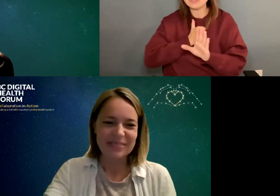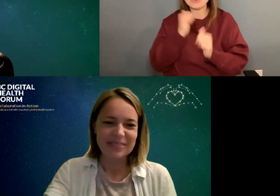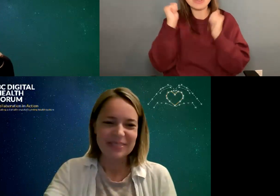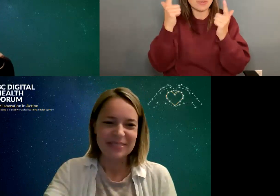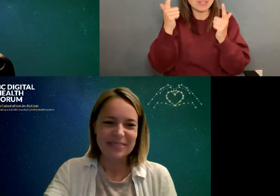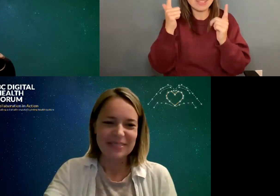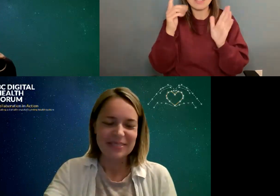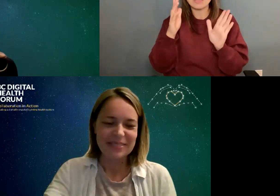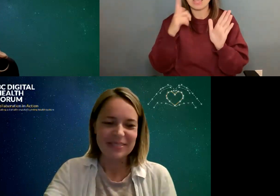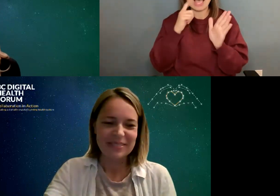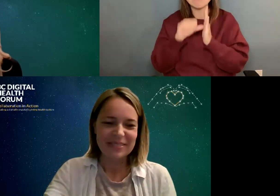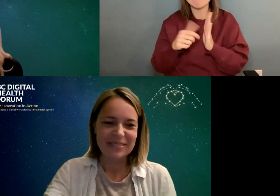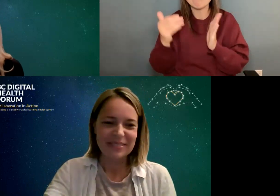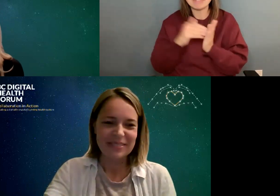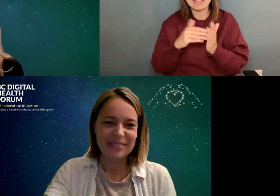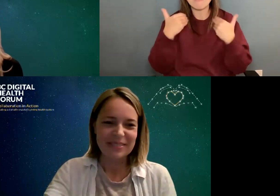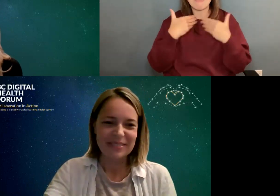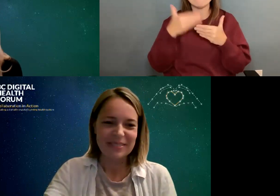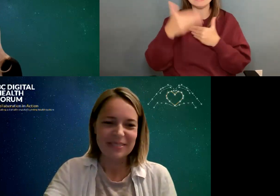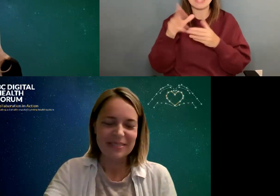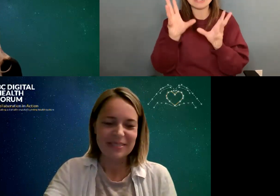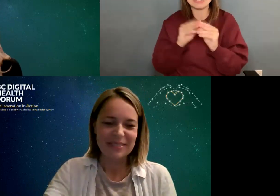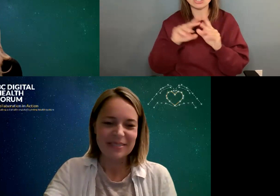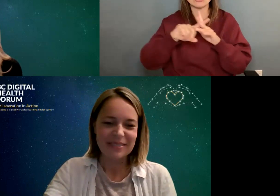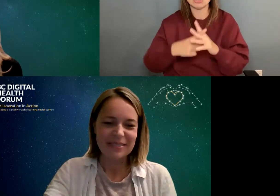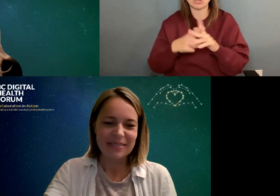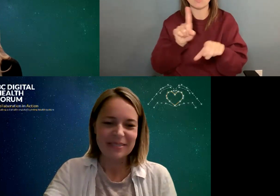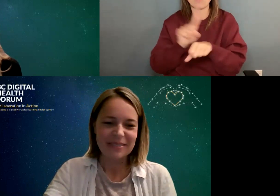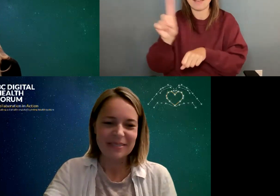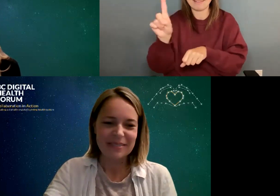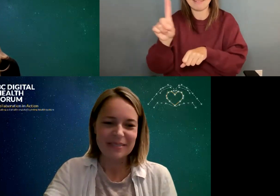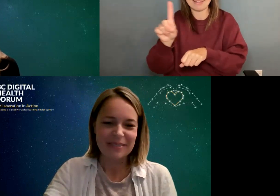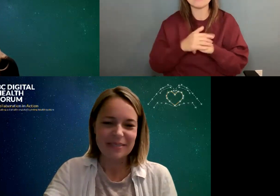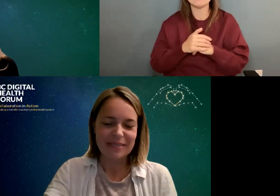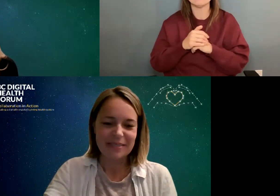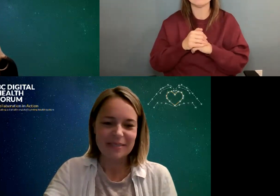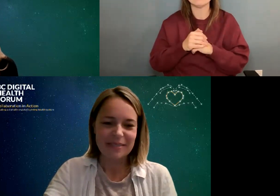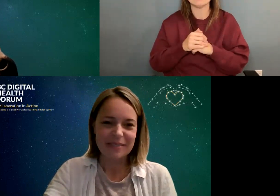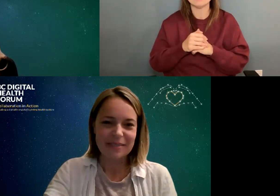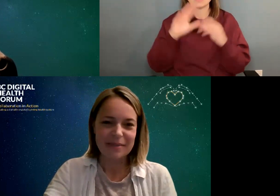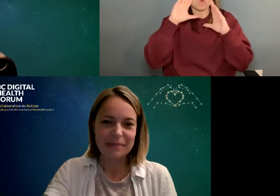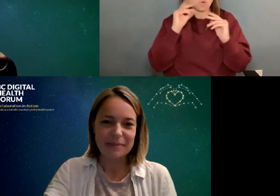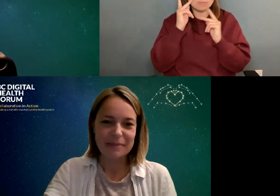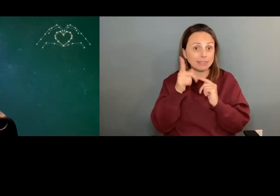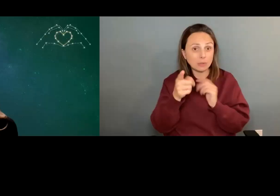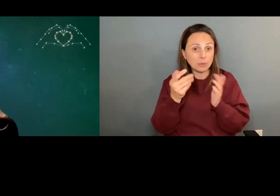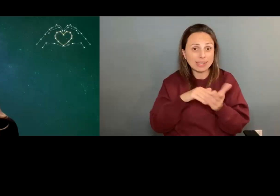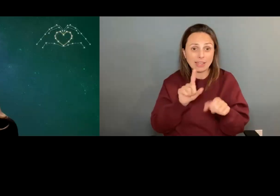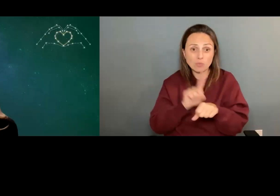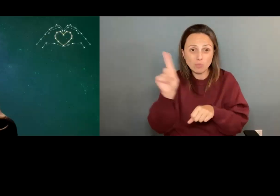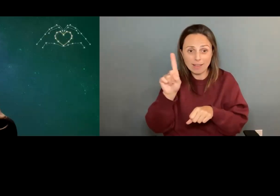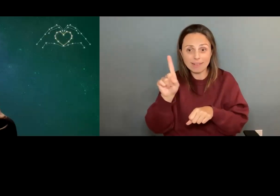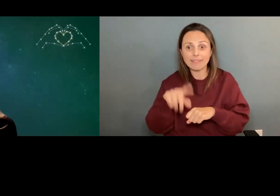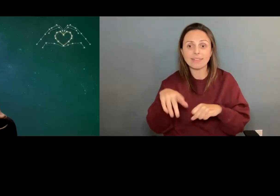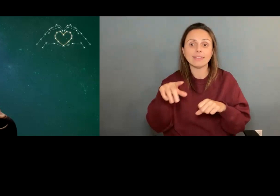everybody, I'll reiterate that we've got a next session. It doesn't start until 1 o'clock today. So we hope to see you back at 1 on